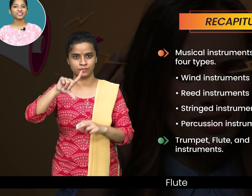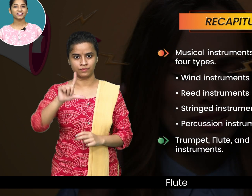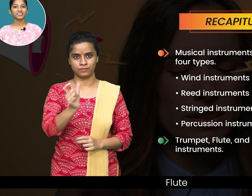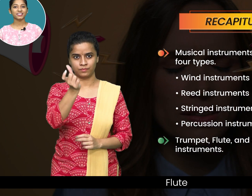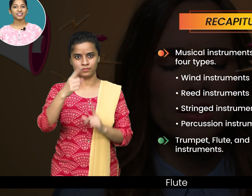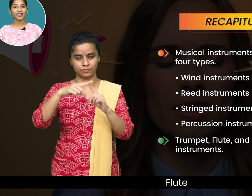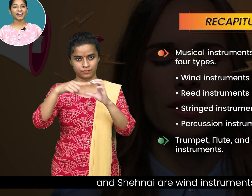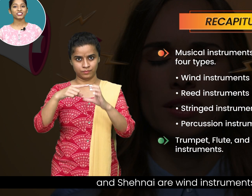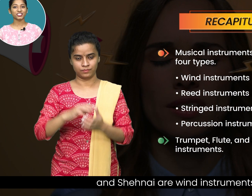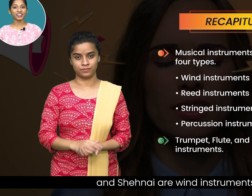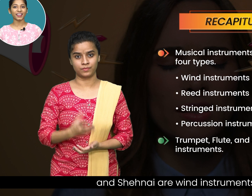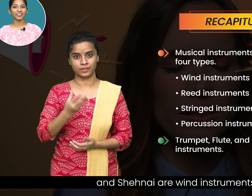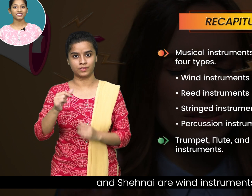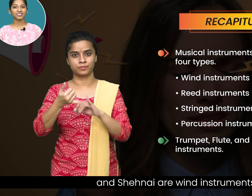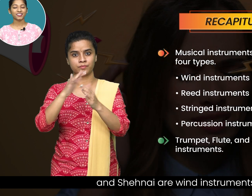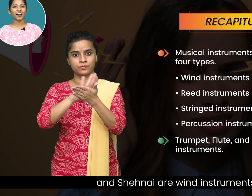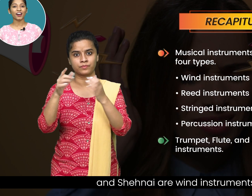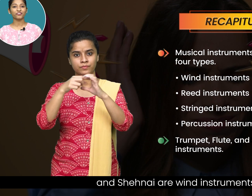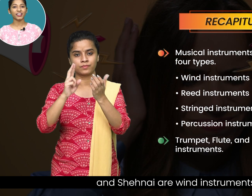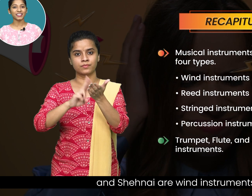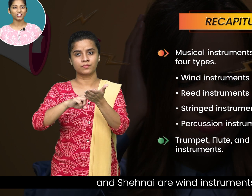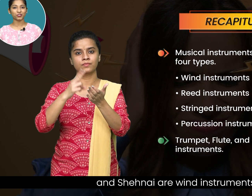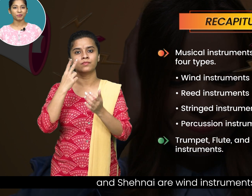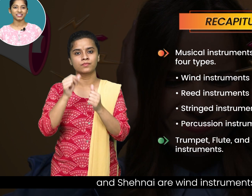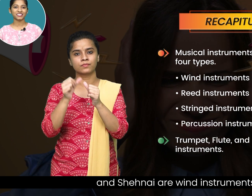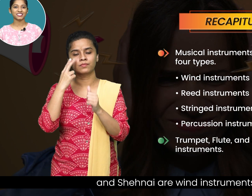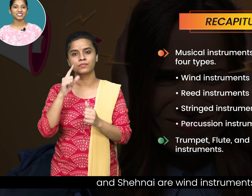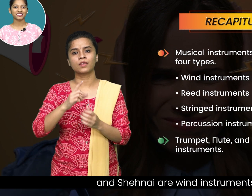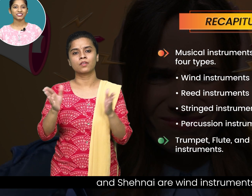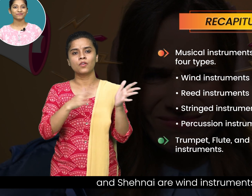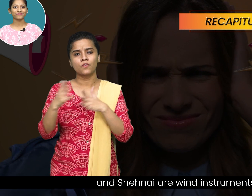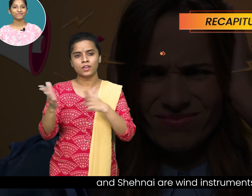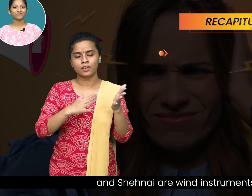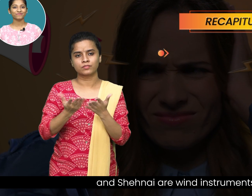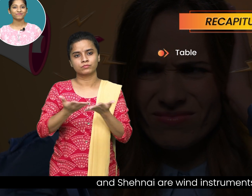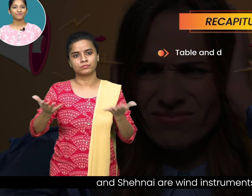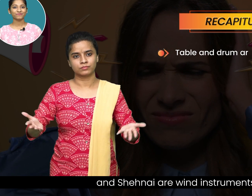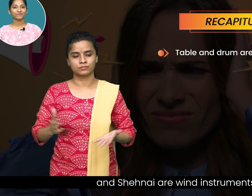flute, and shehnai are wind instruments.